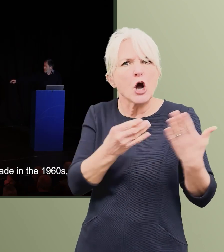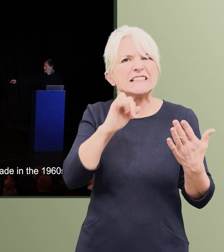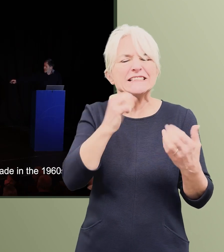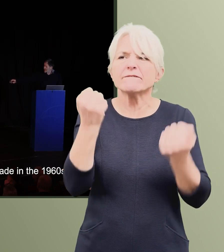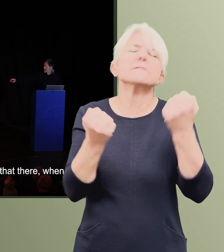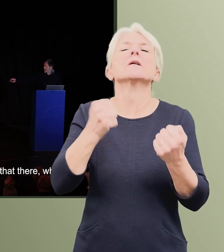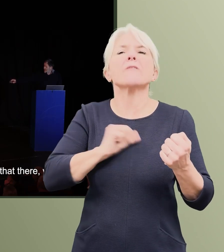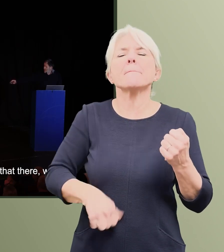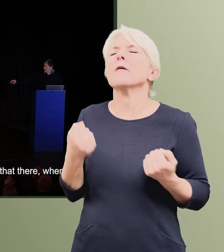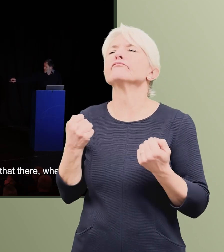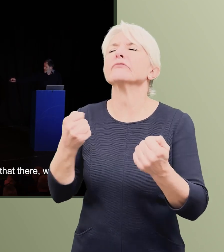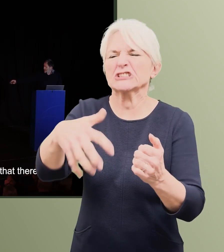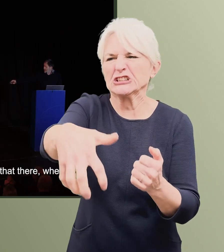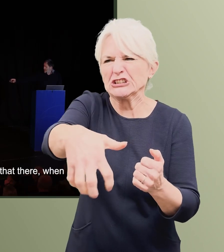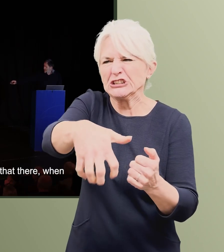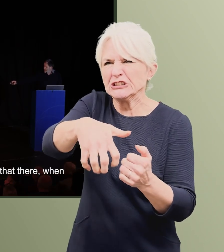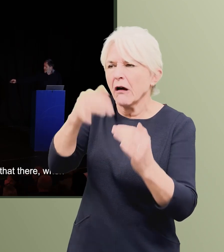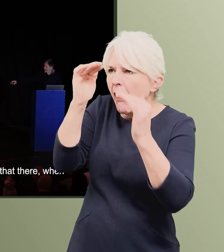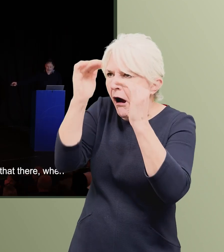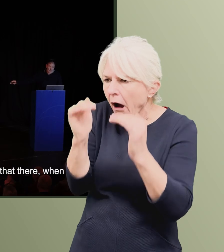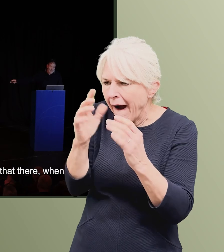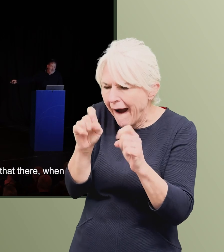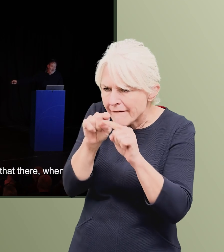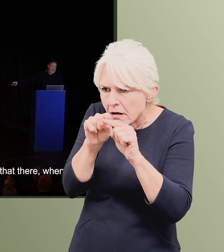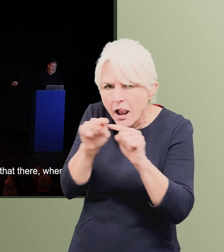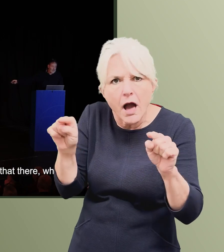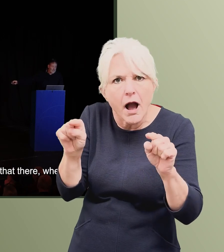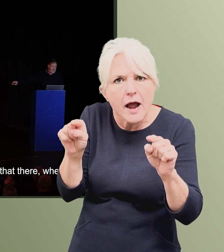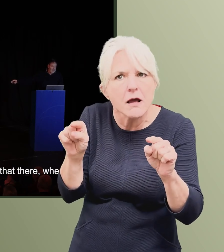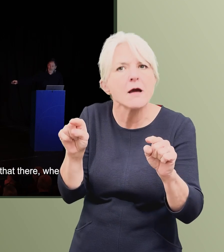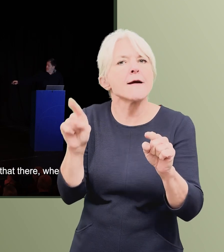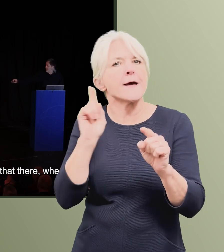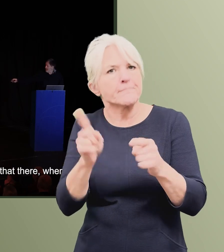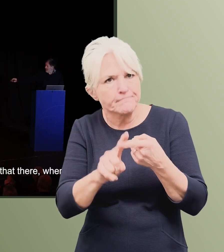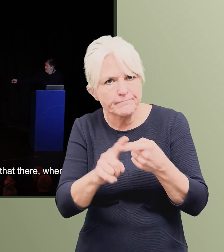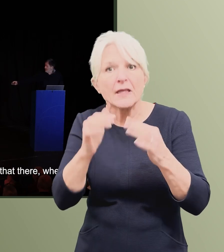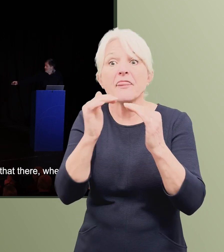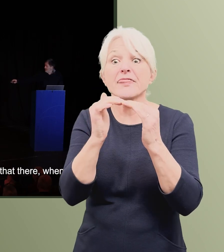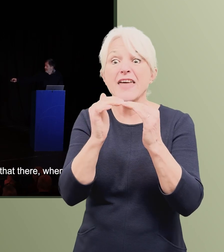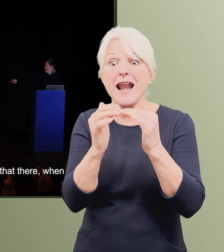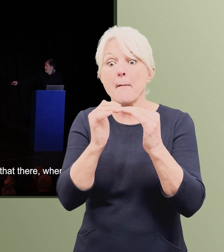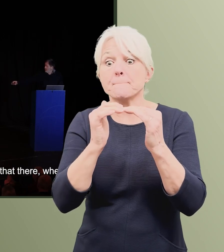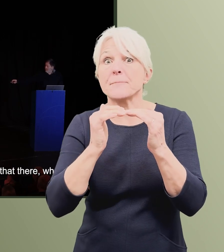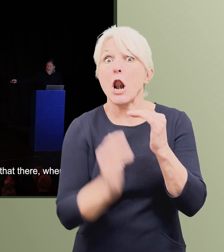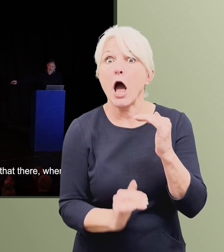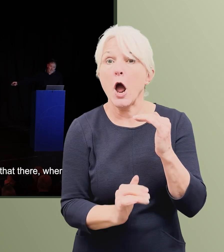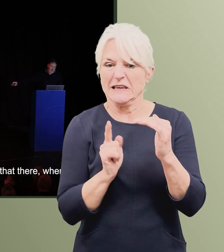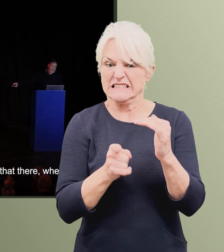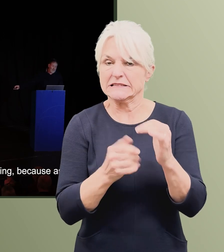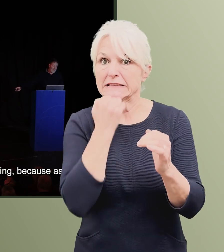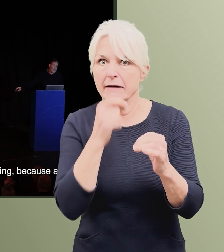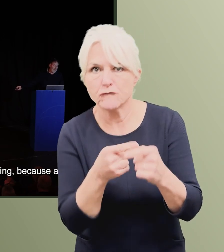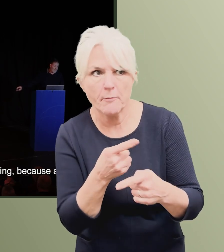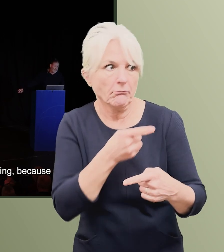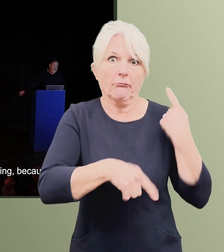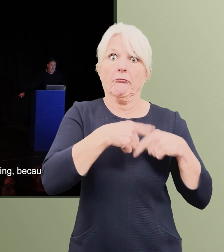also I would argue that we've hit here the actual Neolithic landscape. So that there, we were picking off